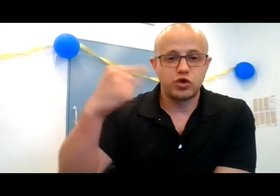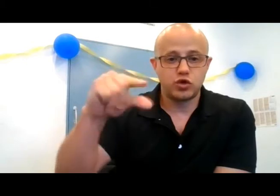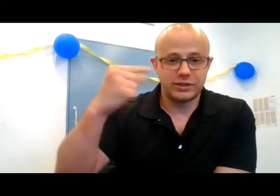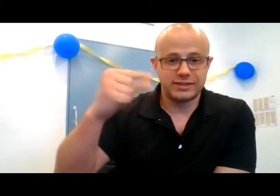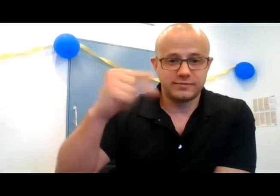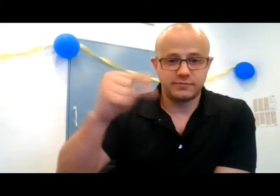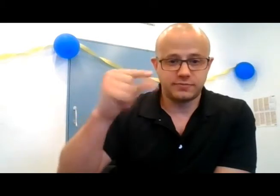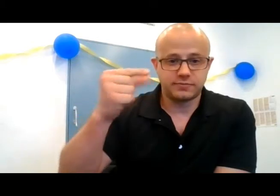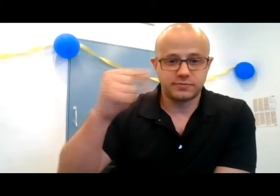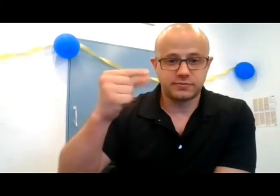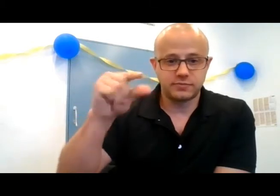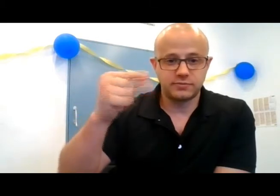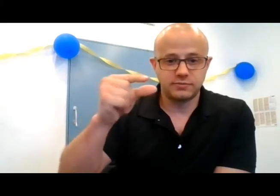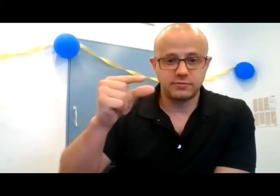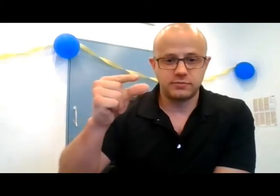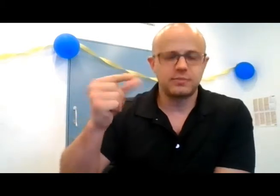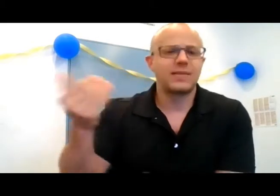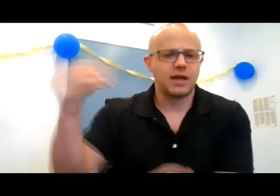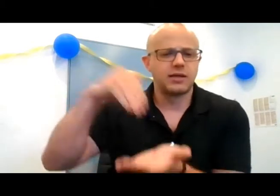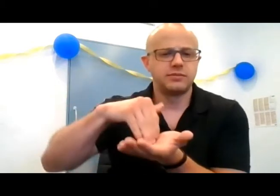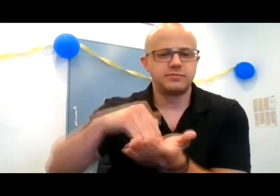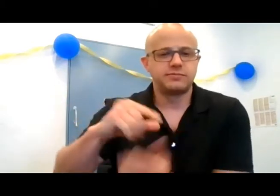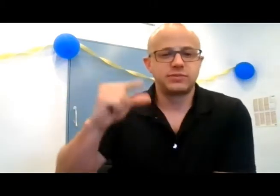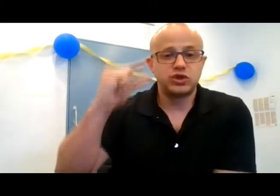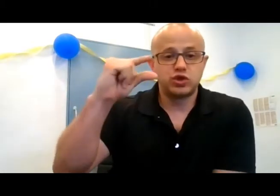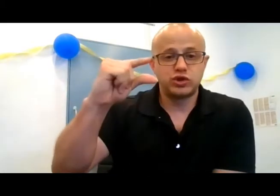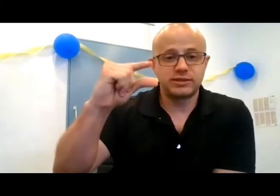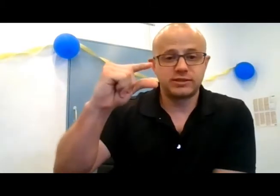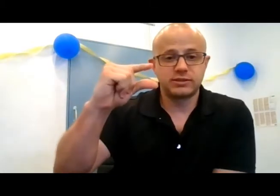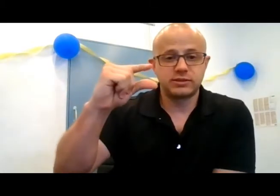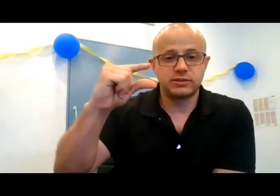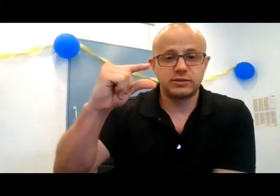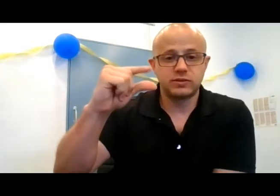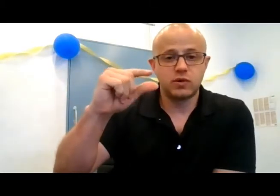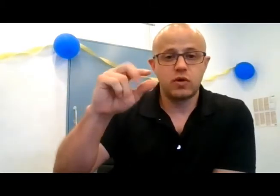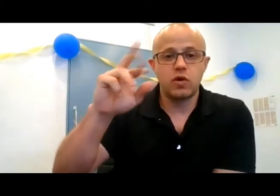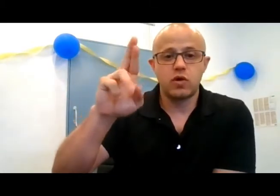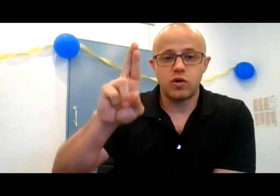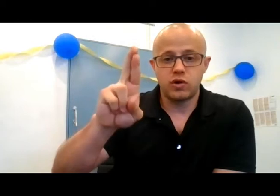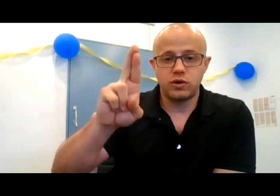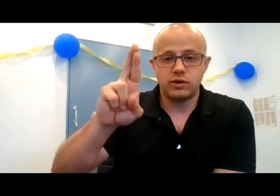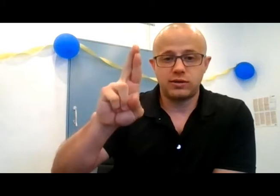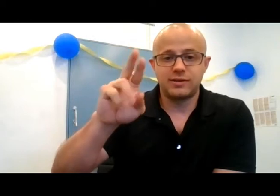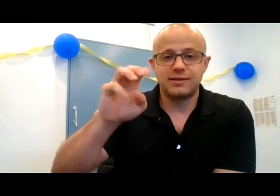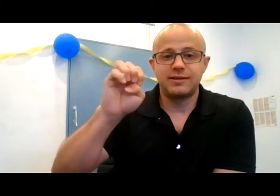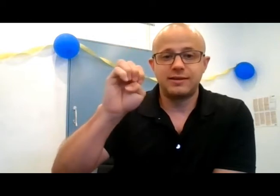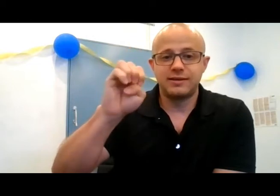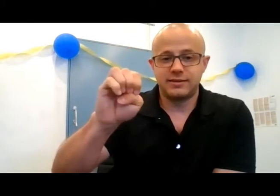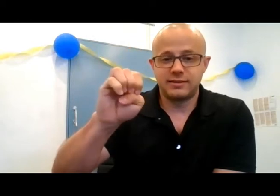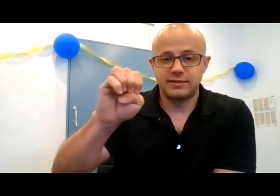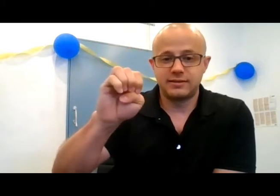G-R-E-E-N is the color green, and this is a sign for green.